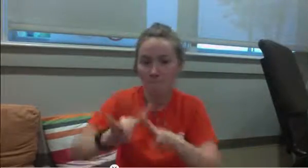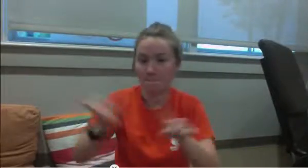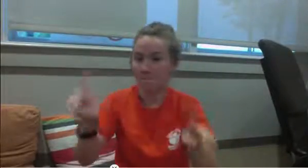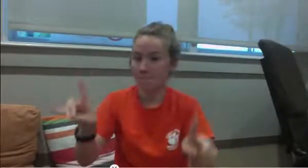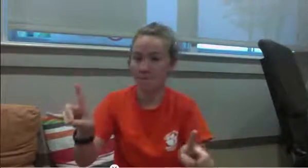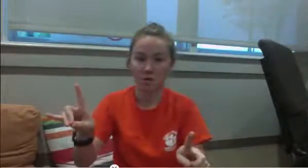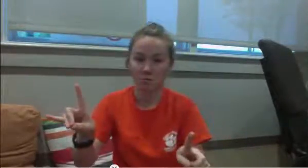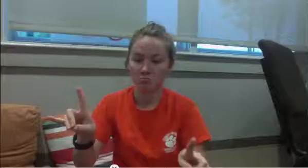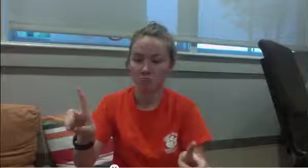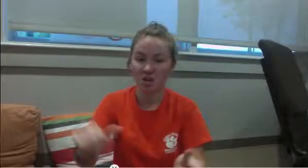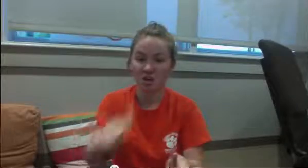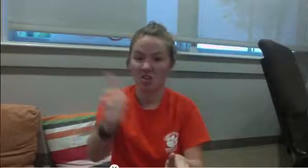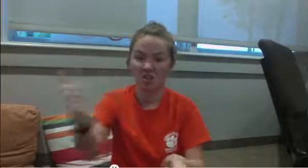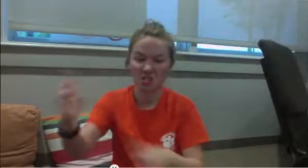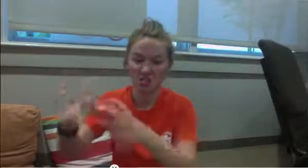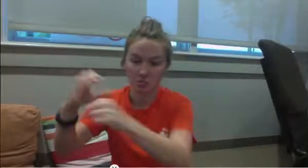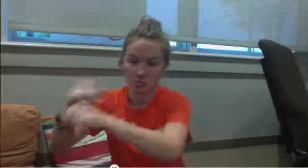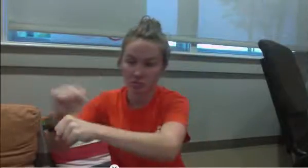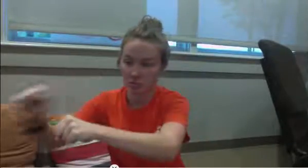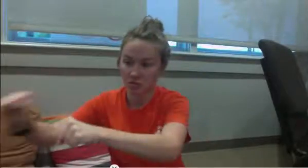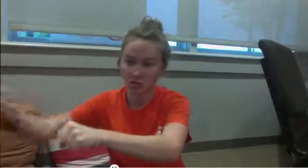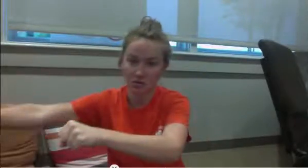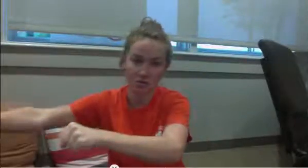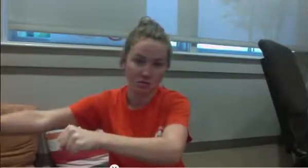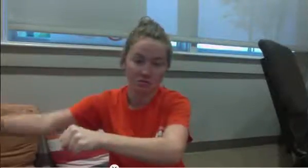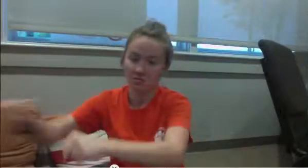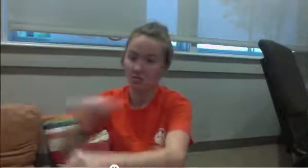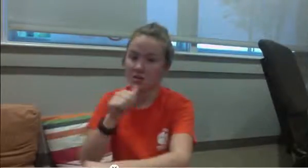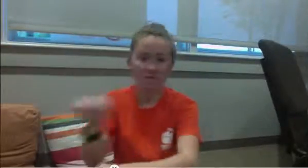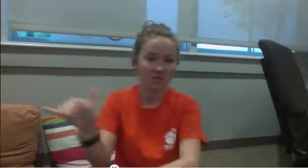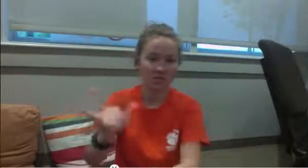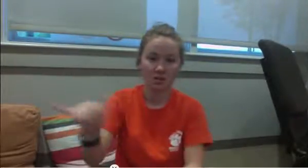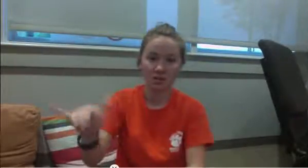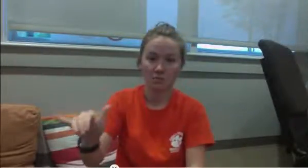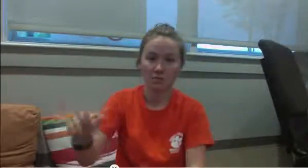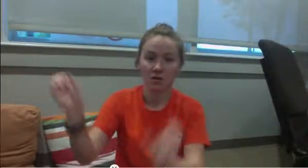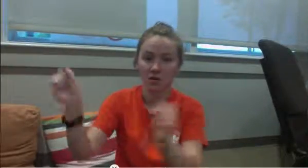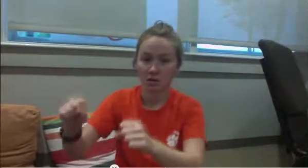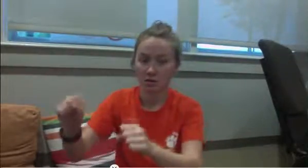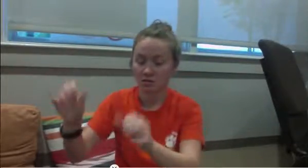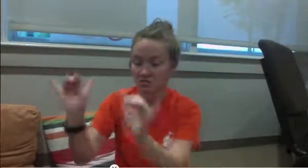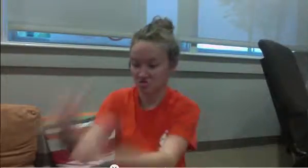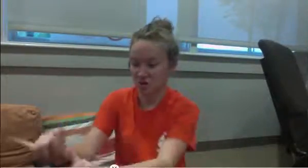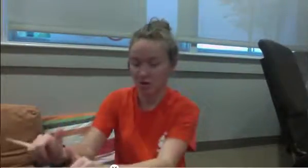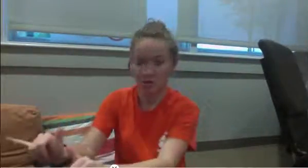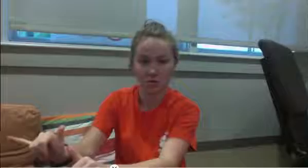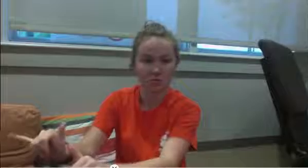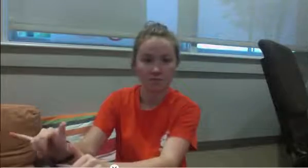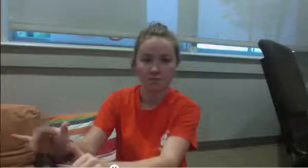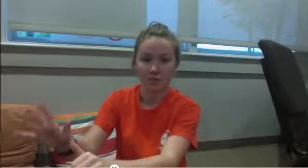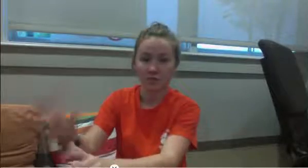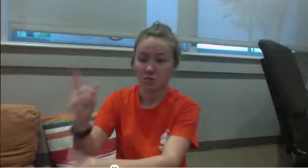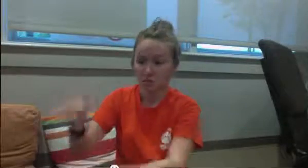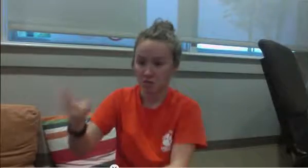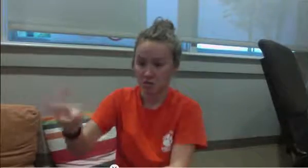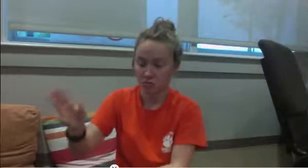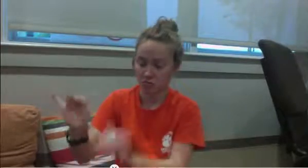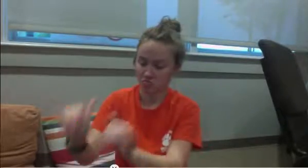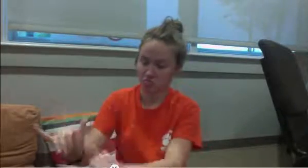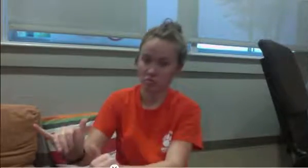things were covered over. However, in other planets, that's not the case. All of the